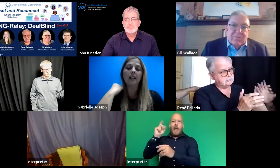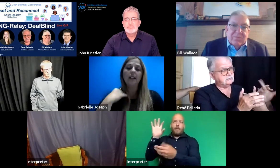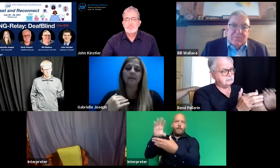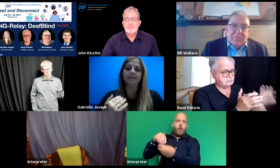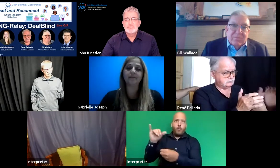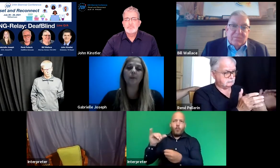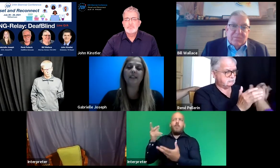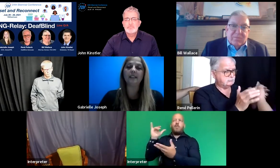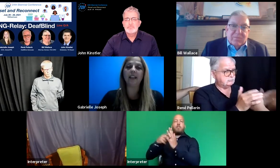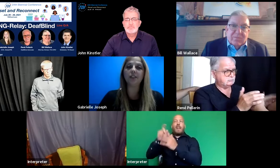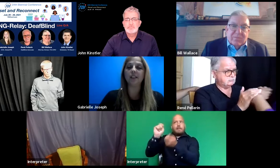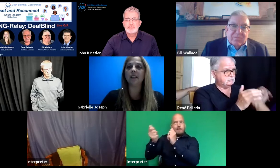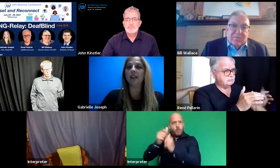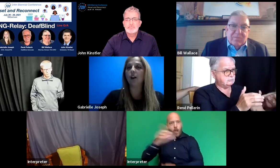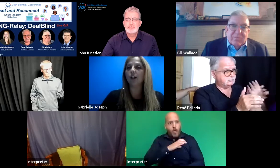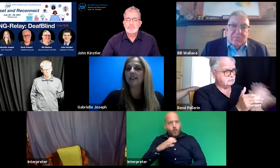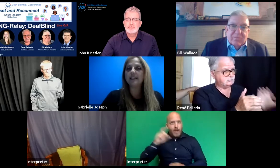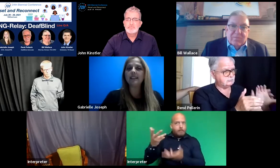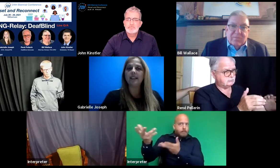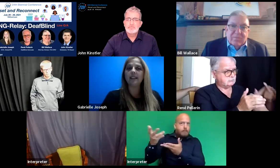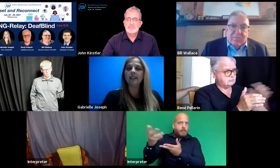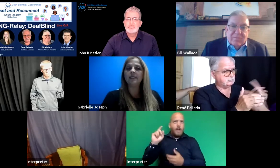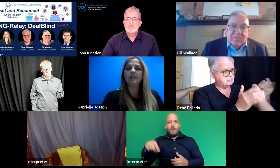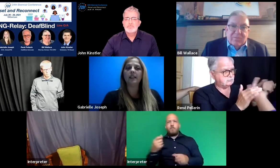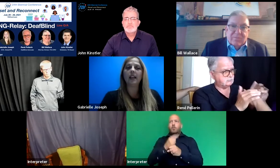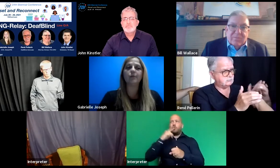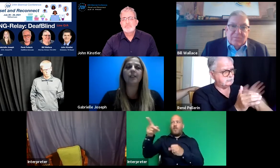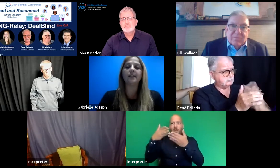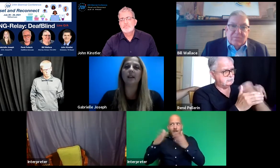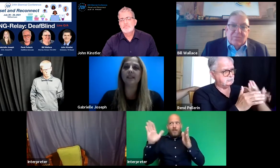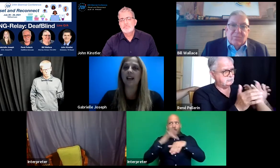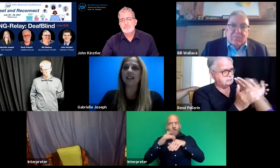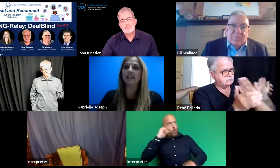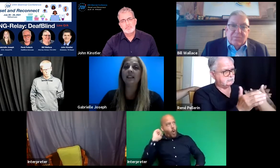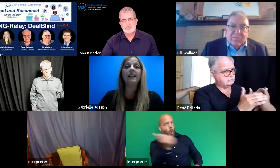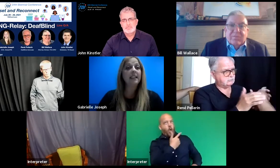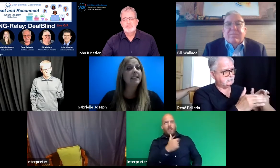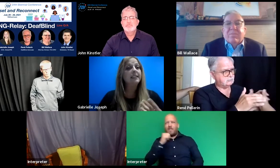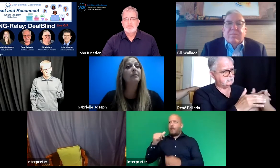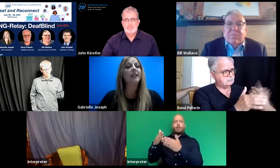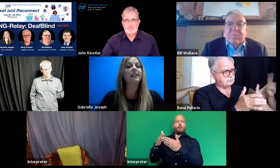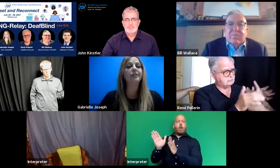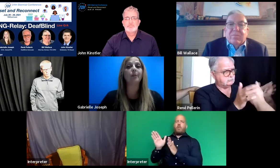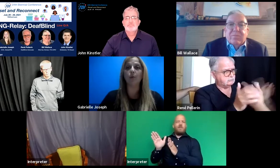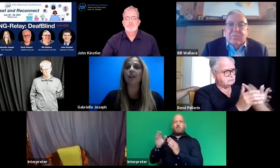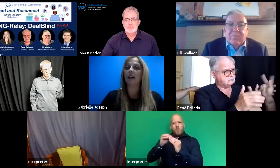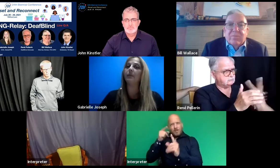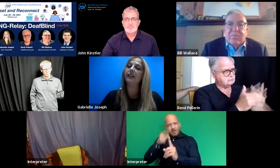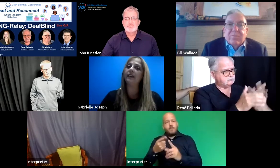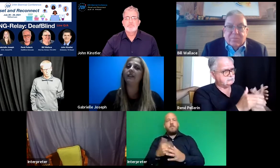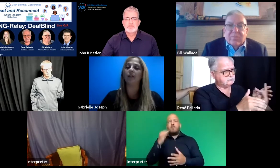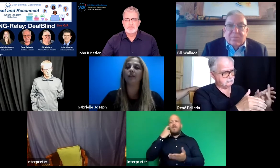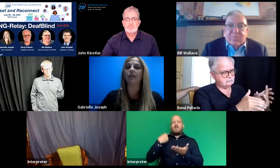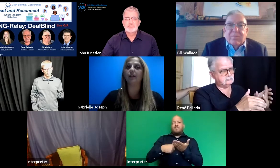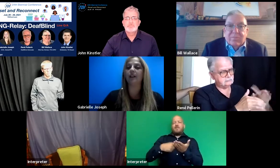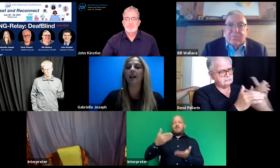original presentation, RTT and real-time text is something that is supported, I